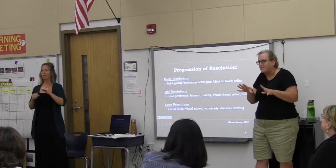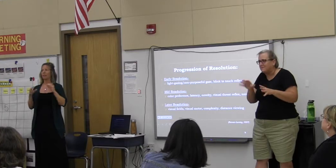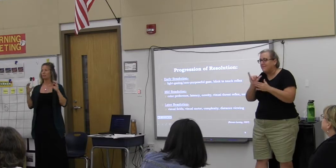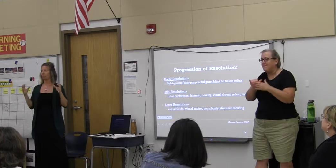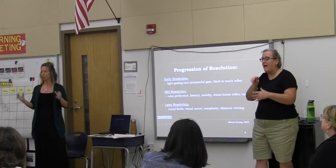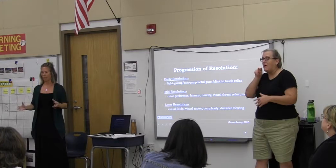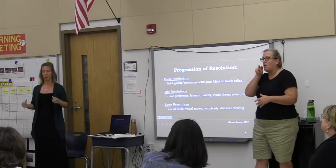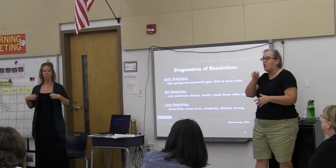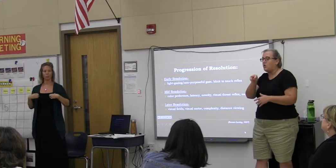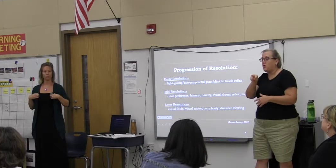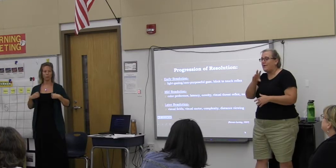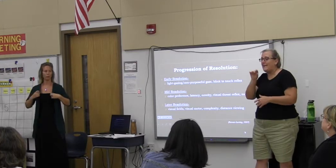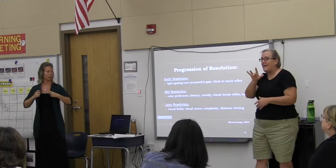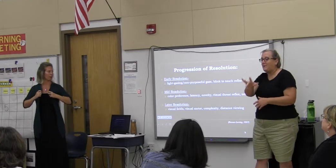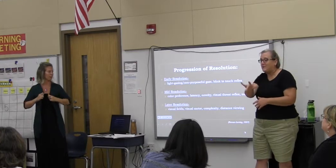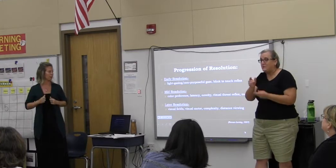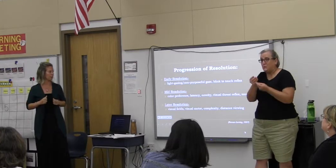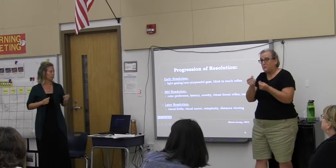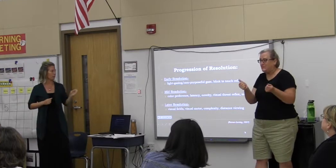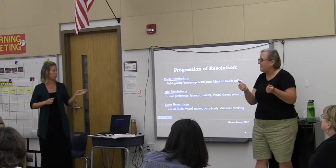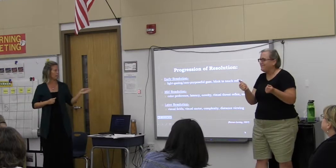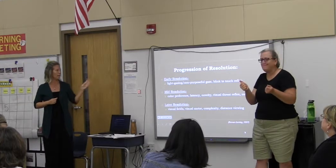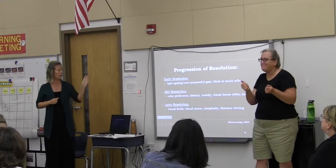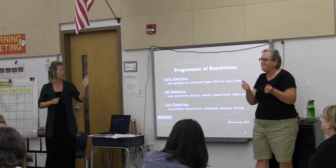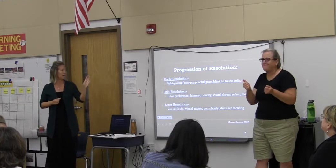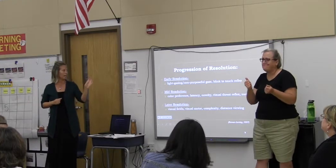reaching, that's really hard to resolve with our kiddos.